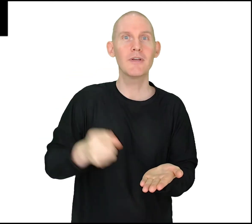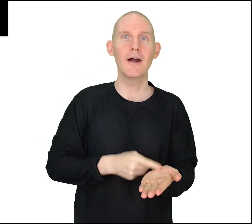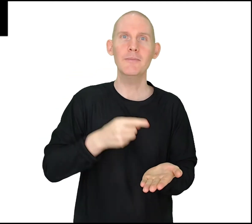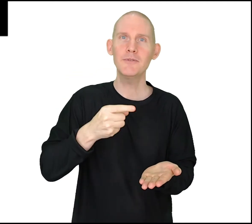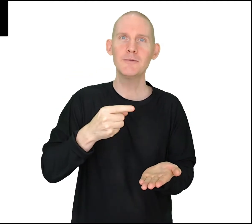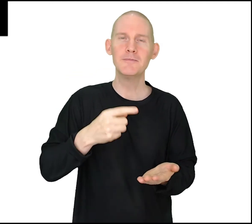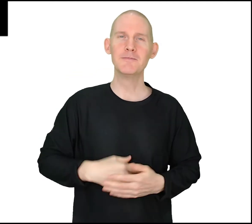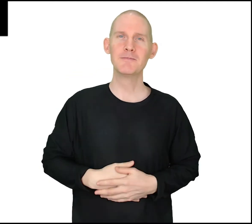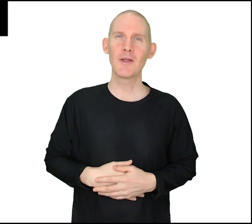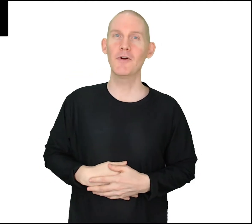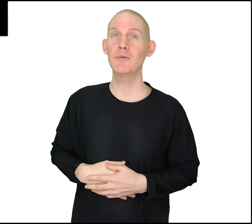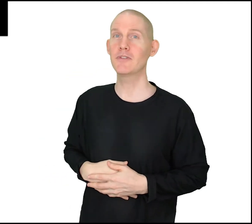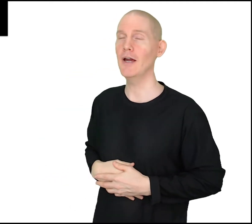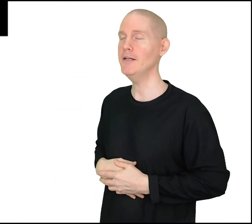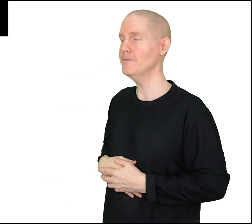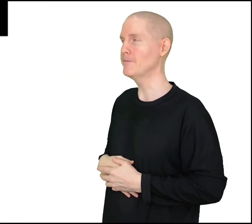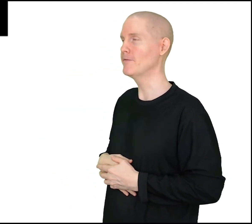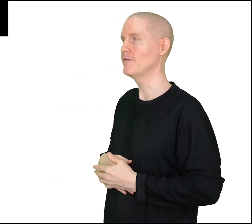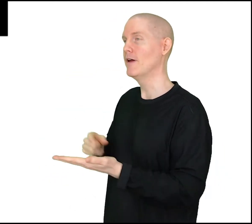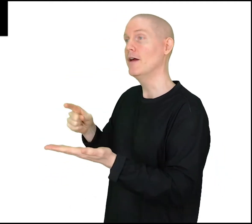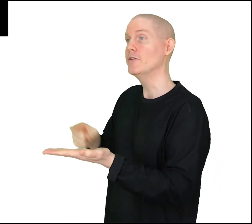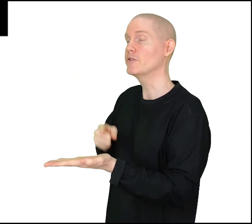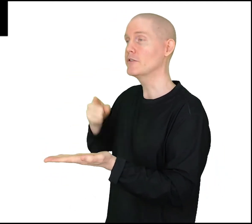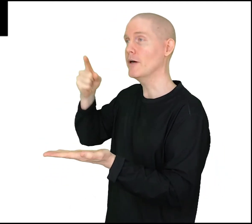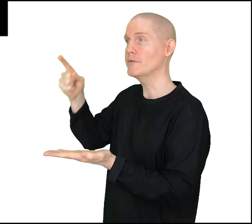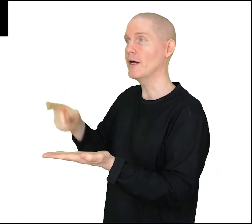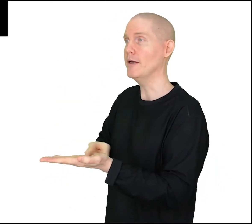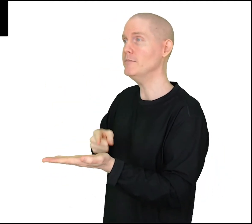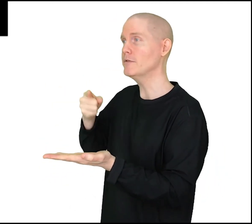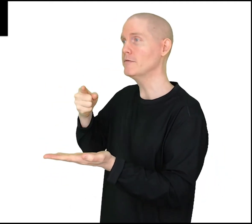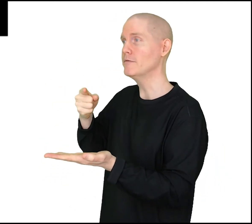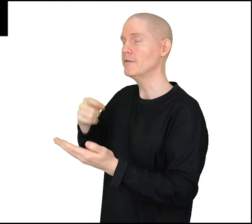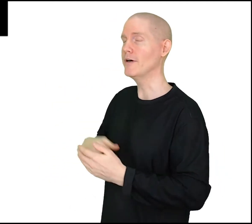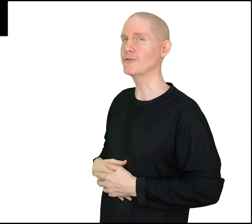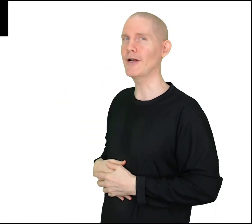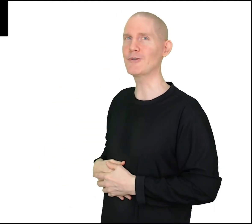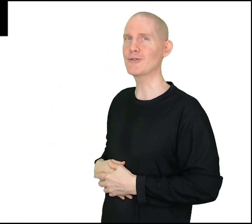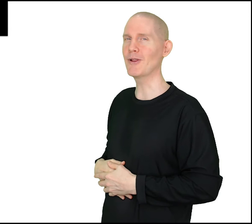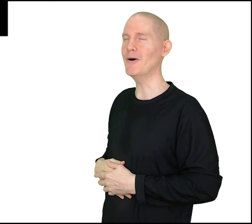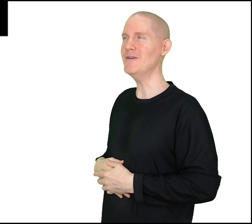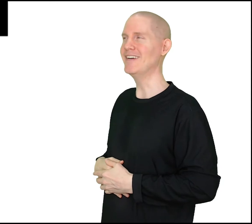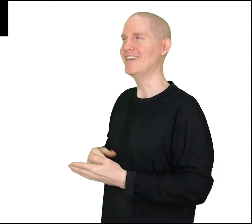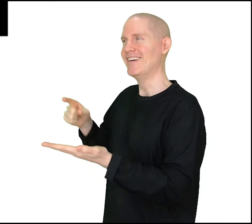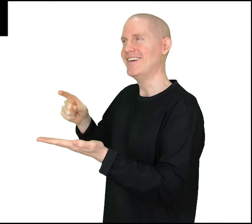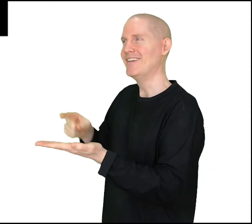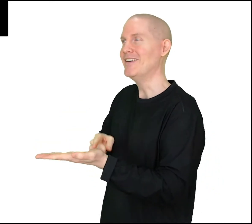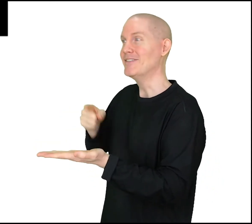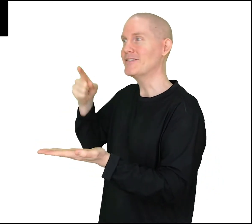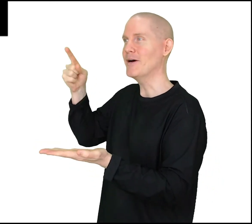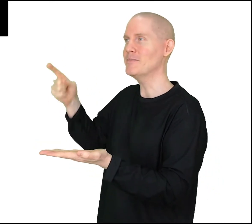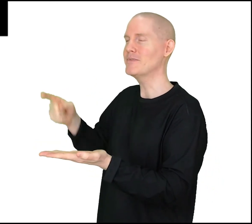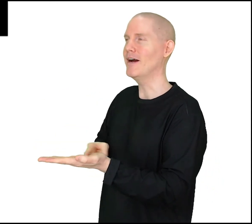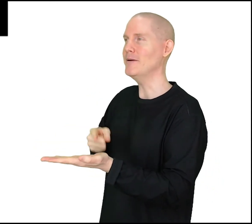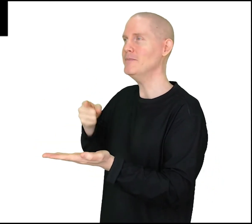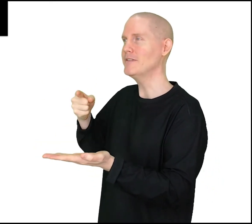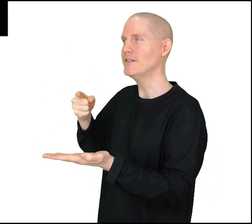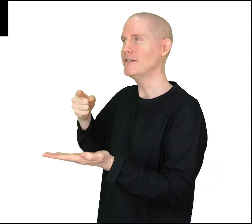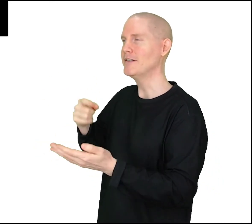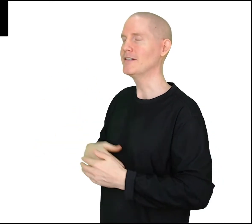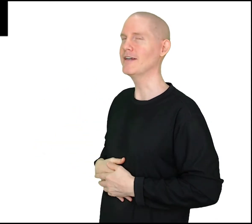Sometimes. From the side, sometimes. I'll try to go slow. Sometimes. All right,